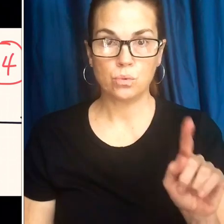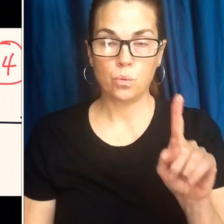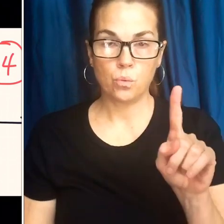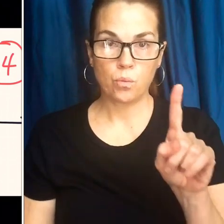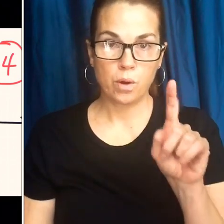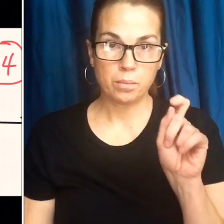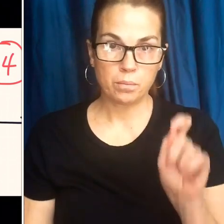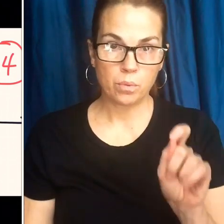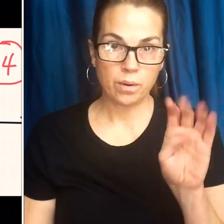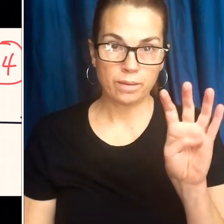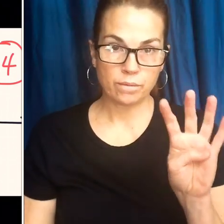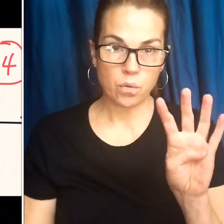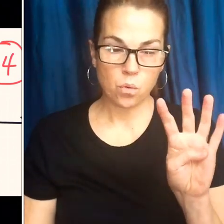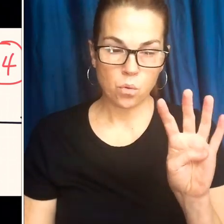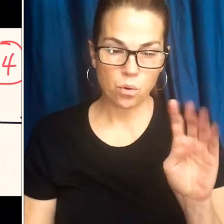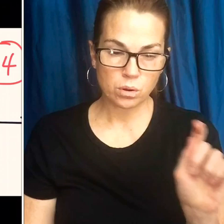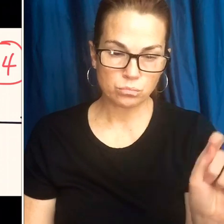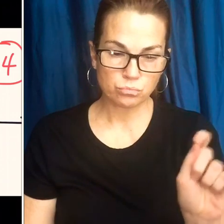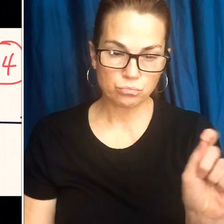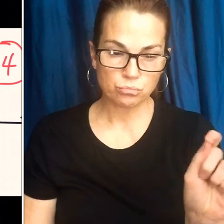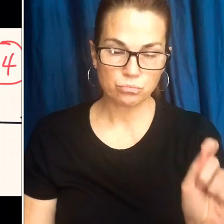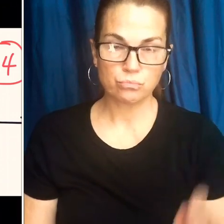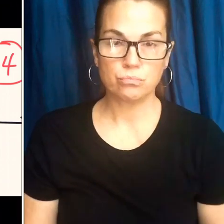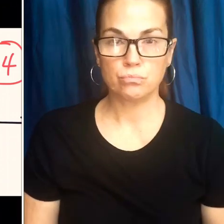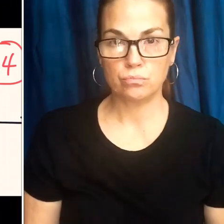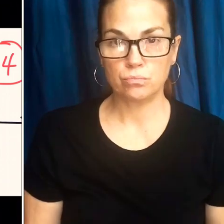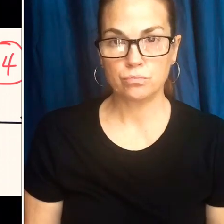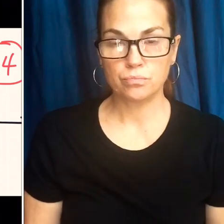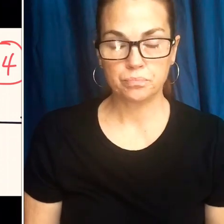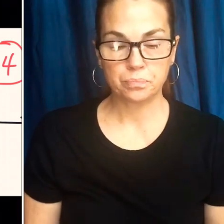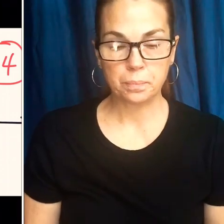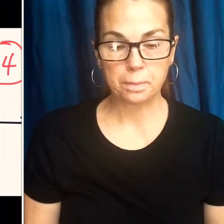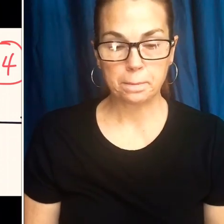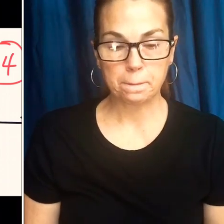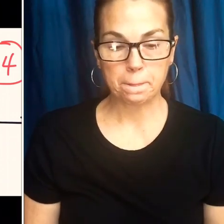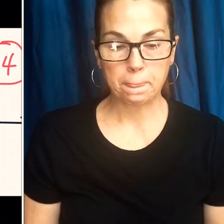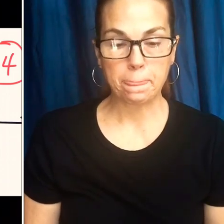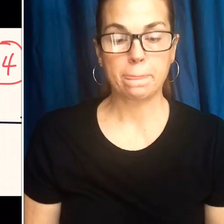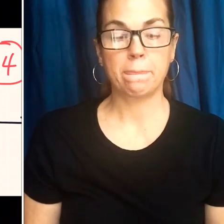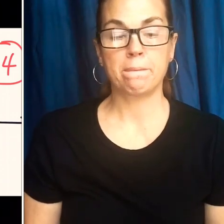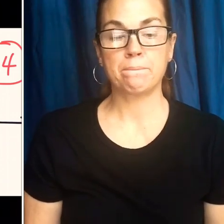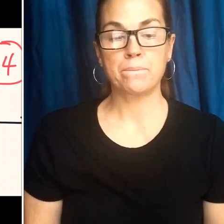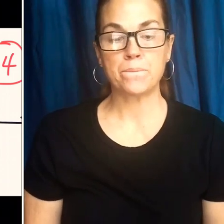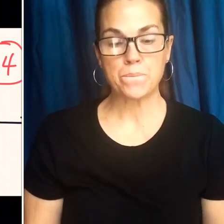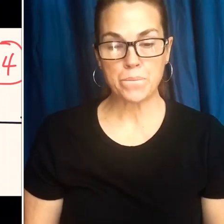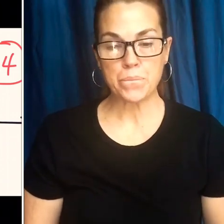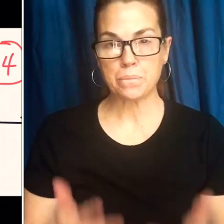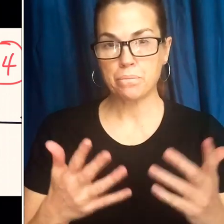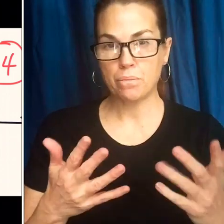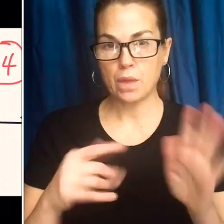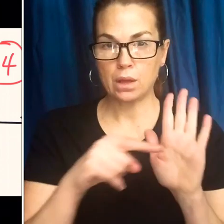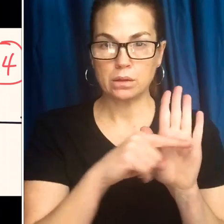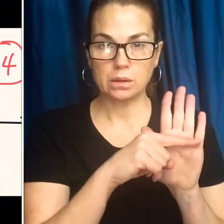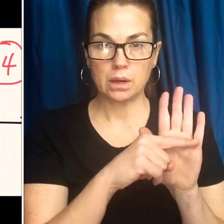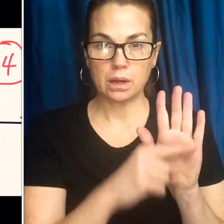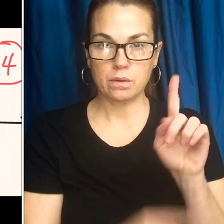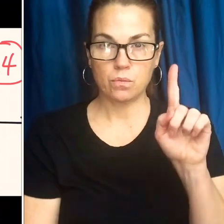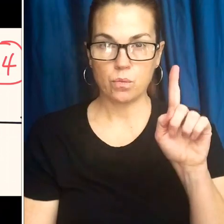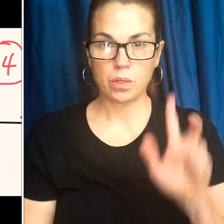negative 1/3, well, that's a fraction. It's not even all the way to negative 1, so it must be in here